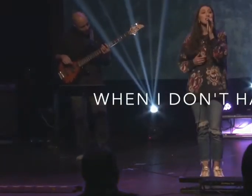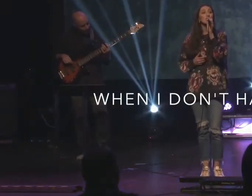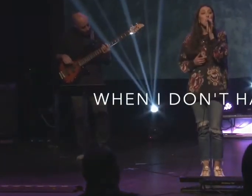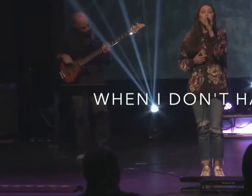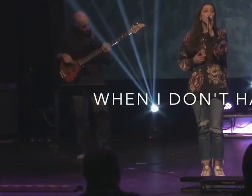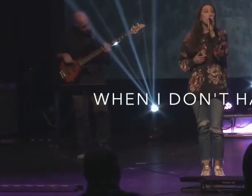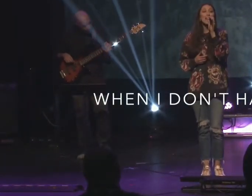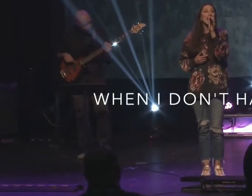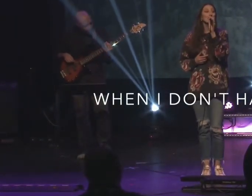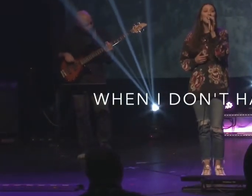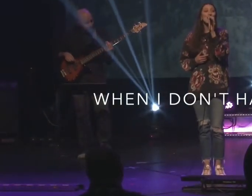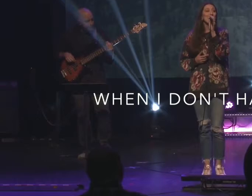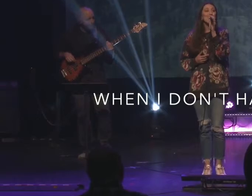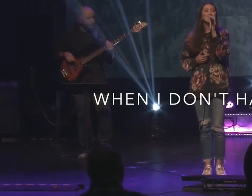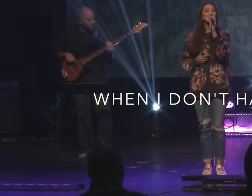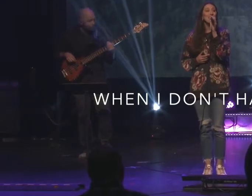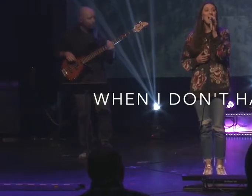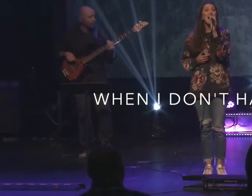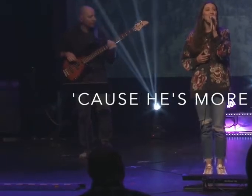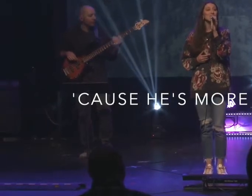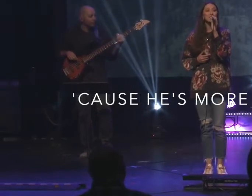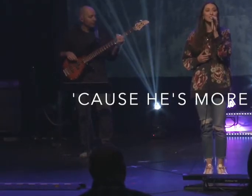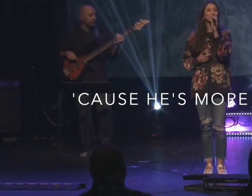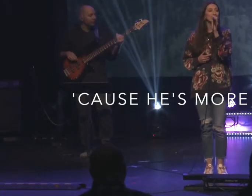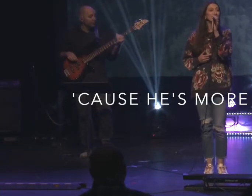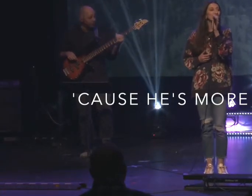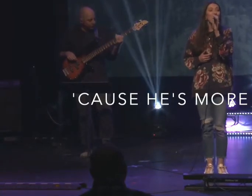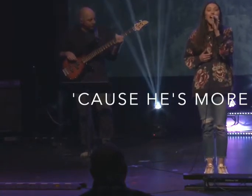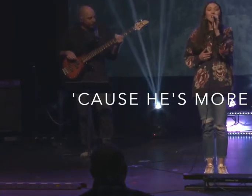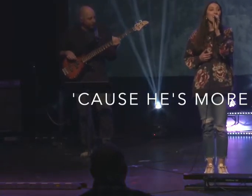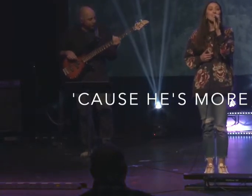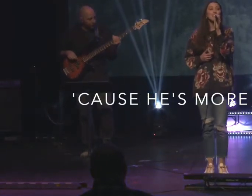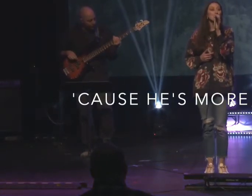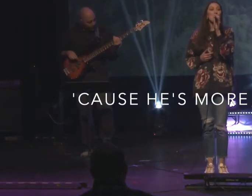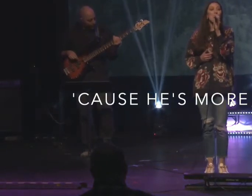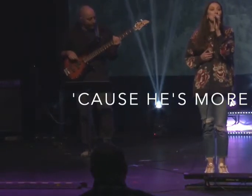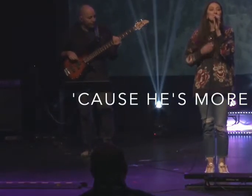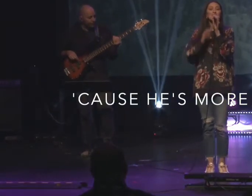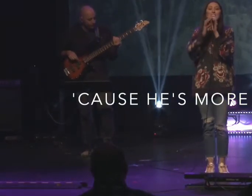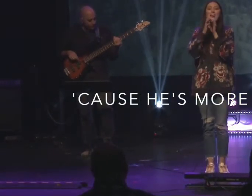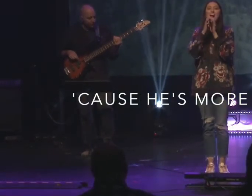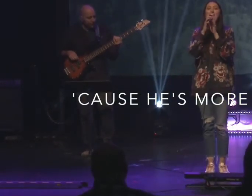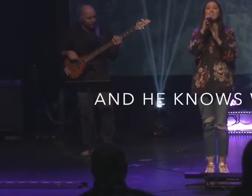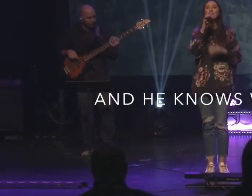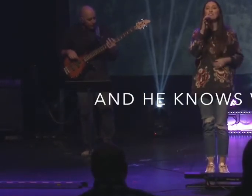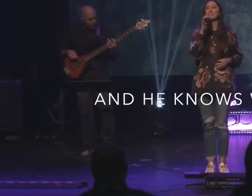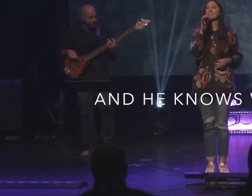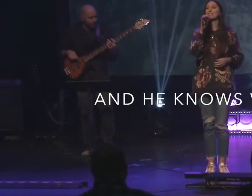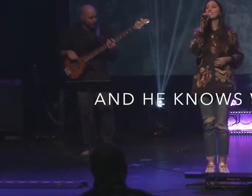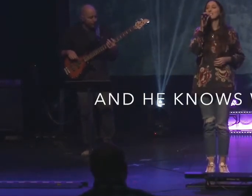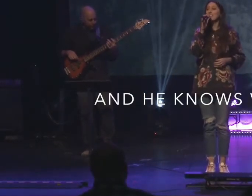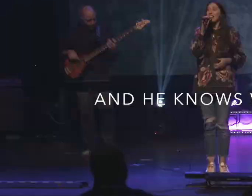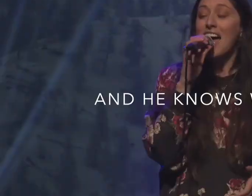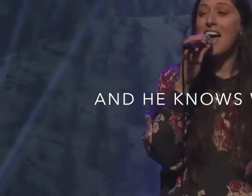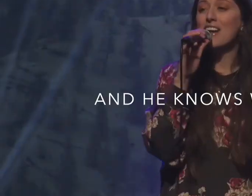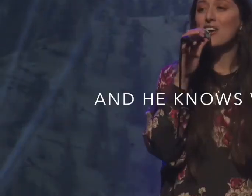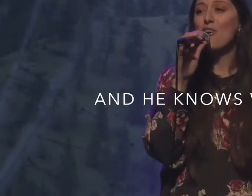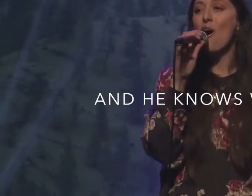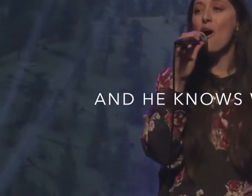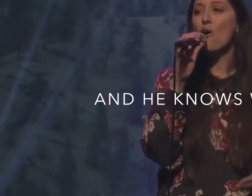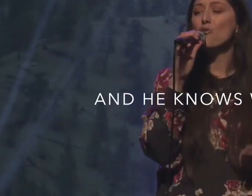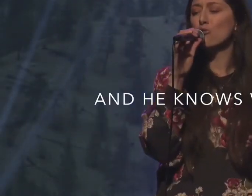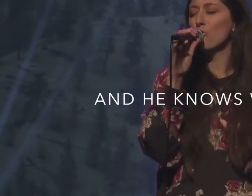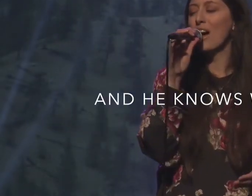God when I don't have enough, 'cause he's more than enough and